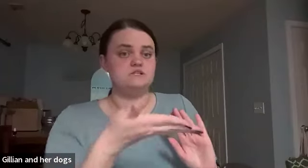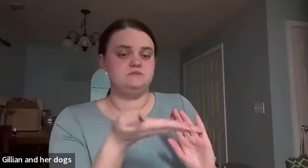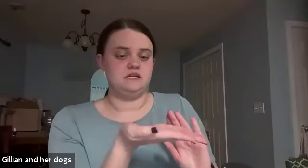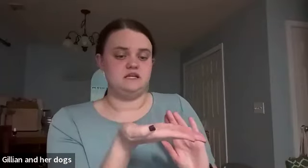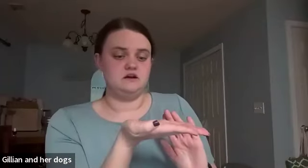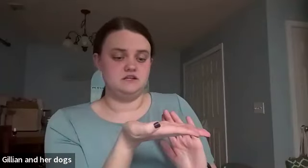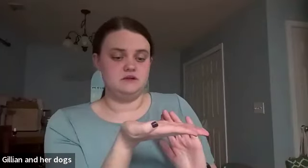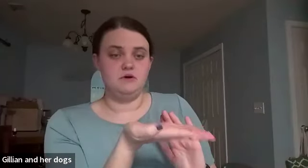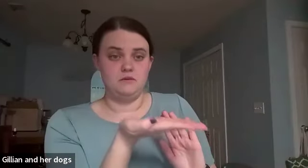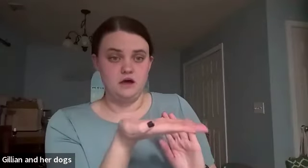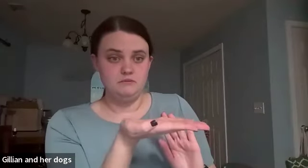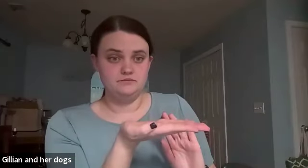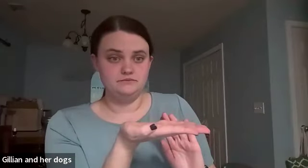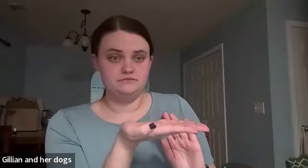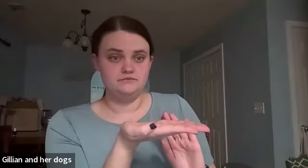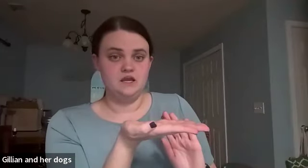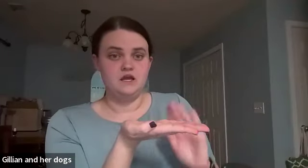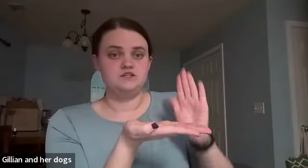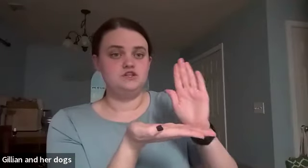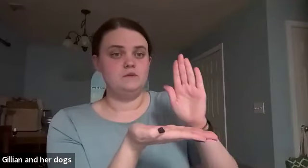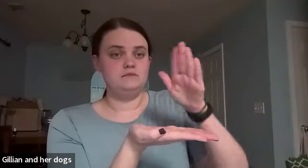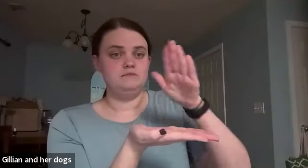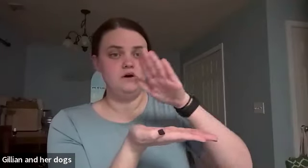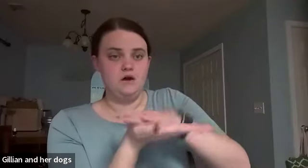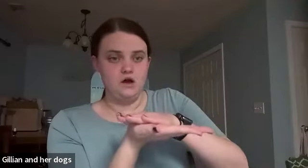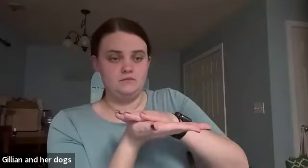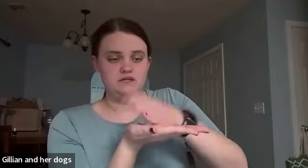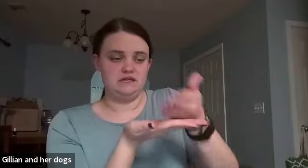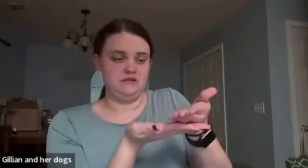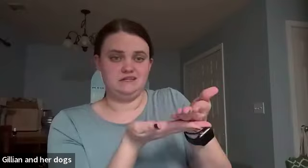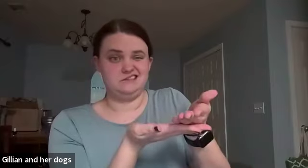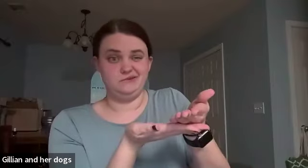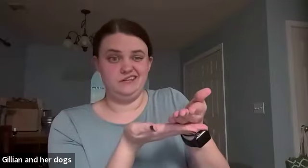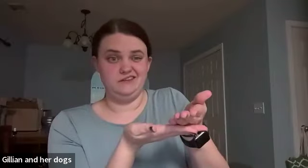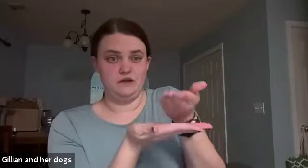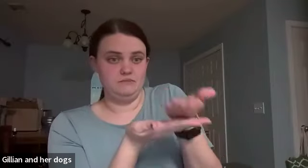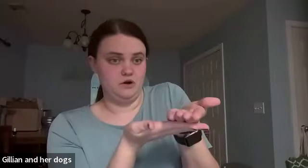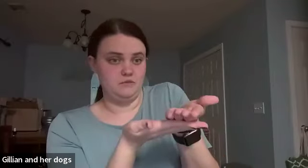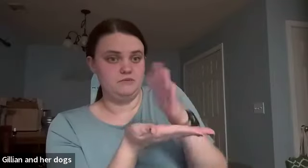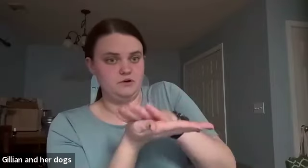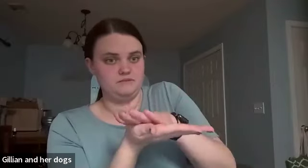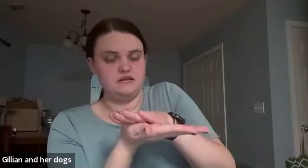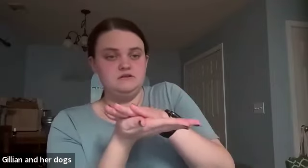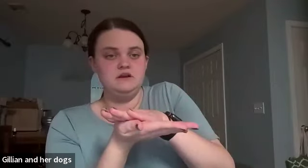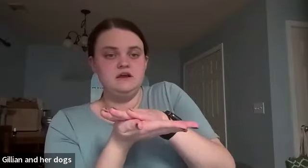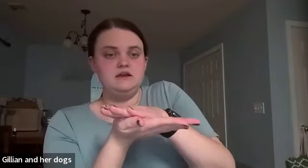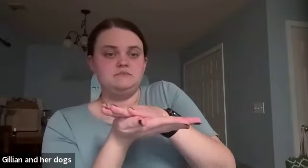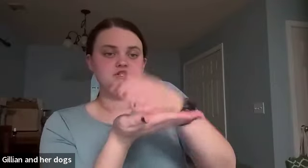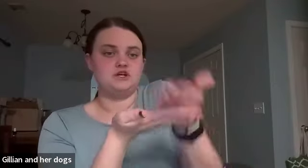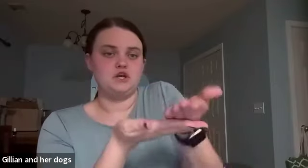going to be non-dominant palm up. Dominant palm it can start really either way, palm up or palm down, but you're going to